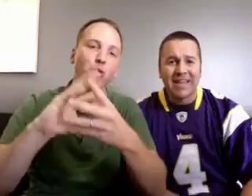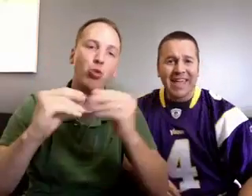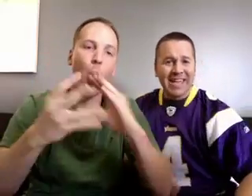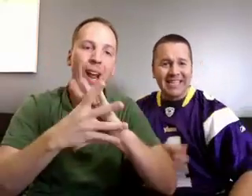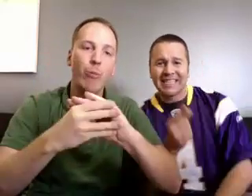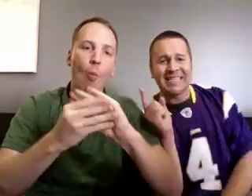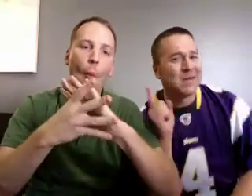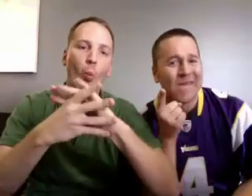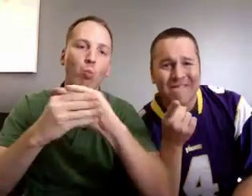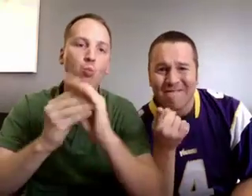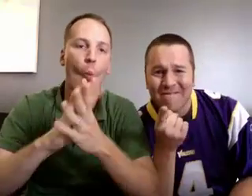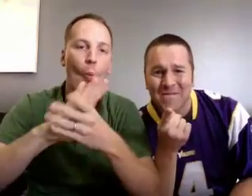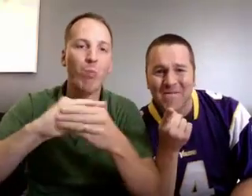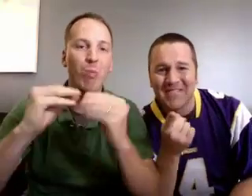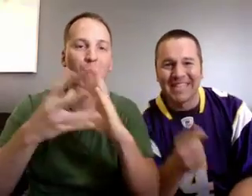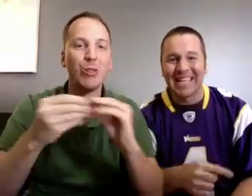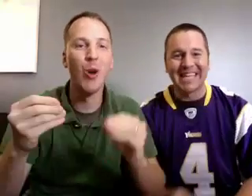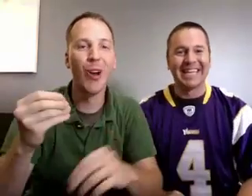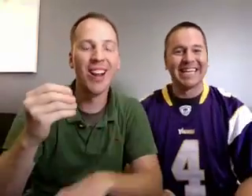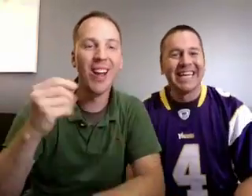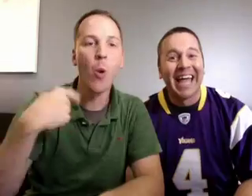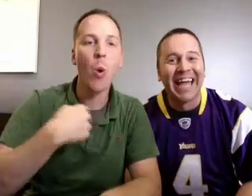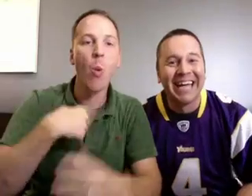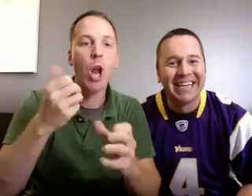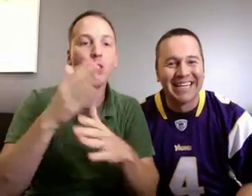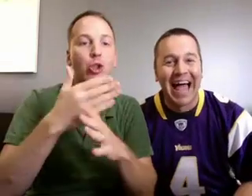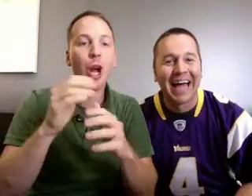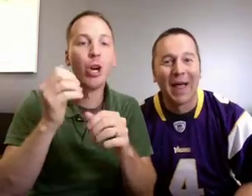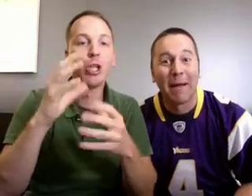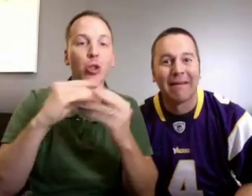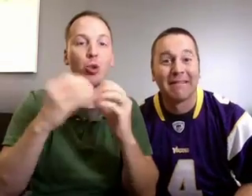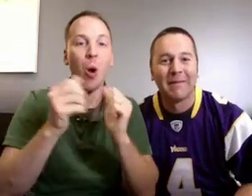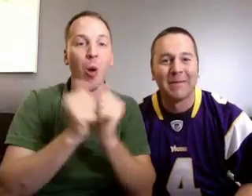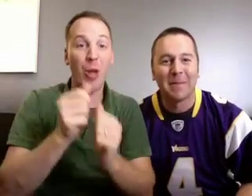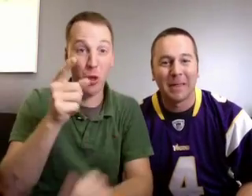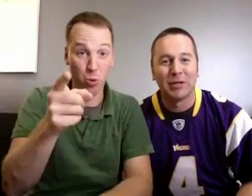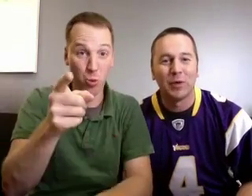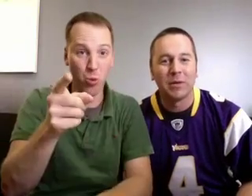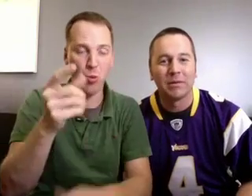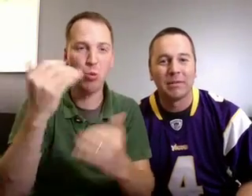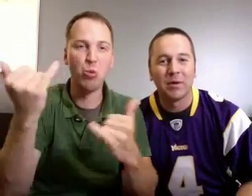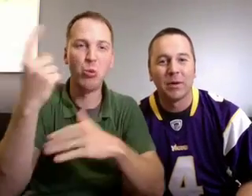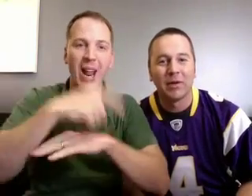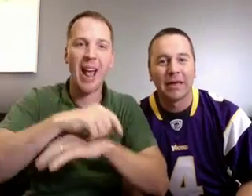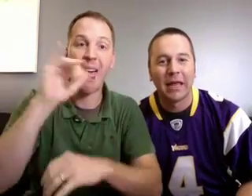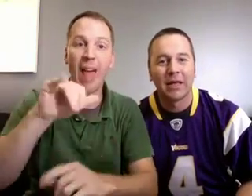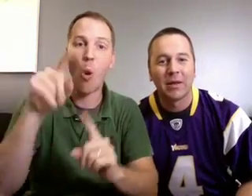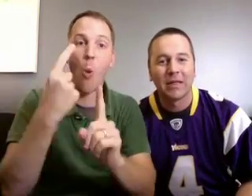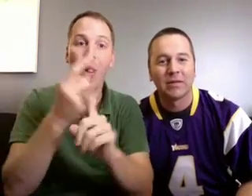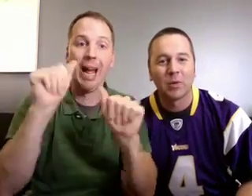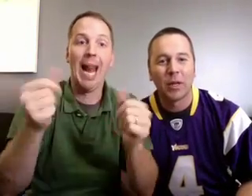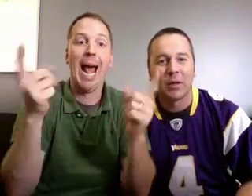vlog story. Yeah. All right, we want to share a story with you all today that only